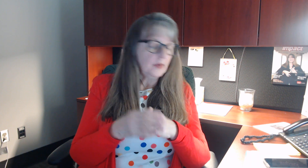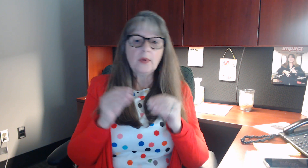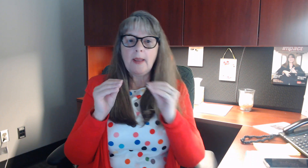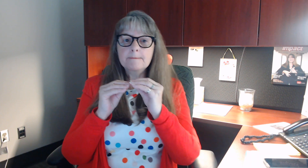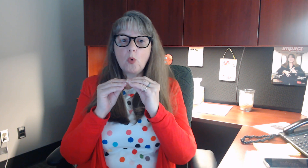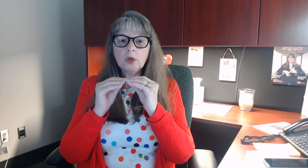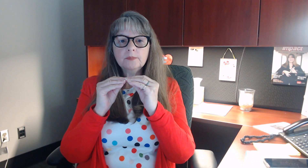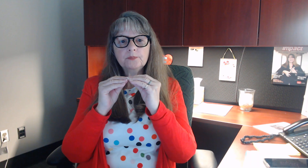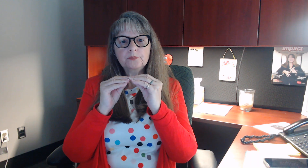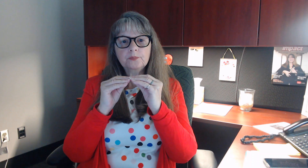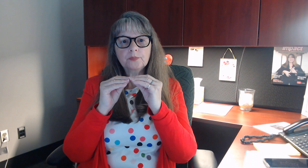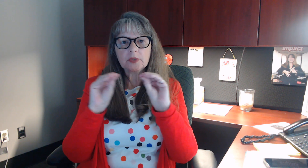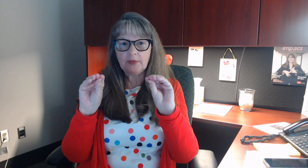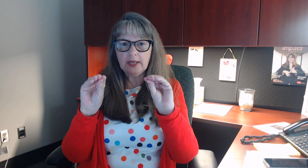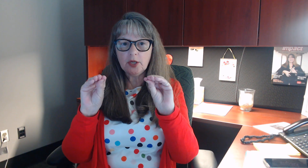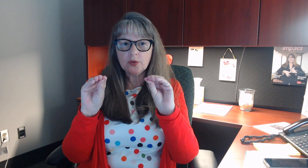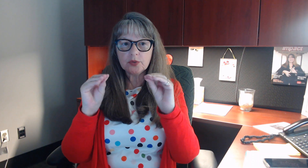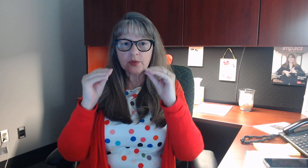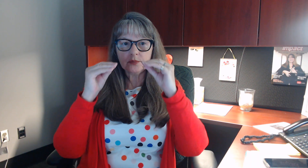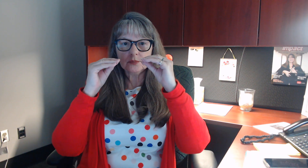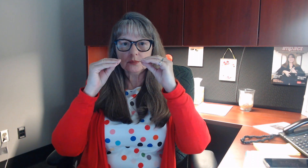Okay, more. It's flattened toes.